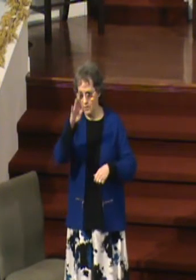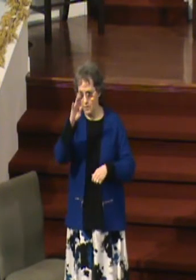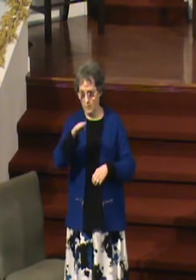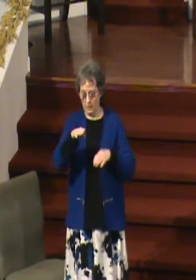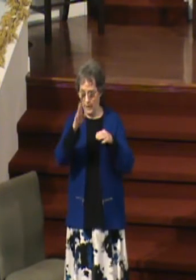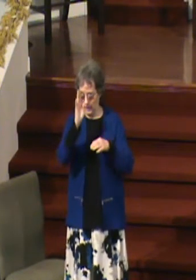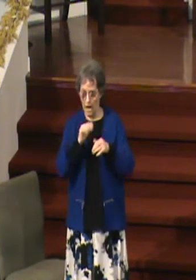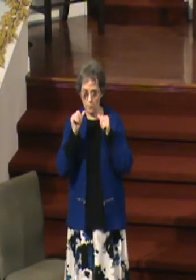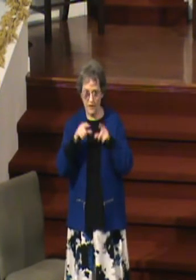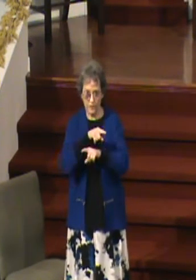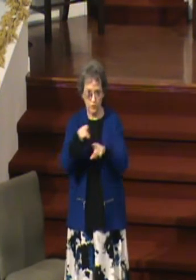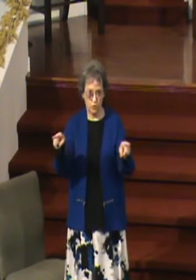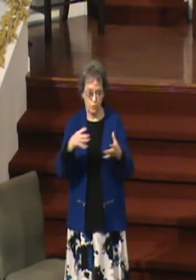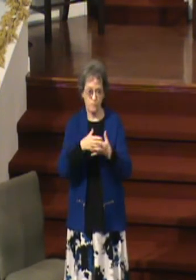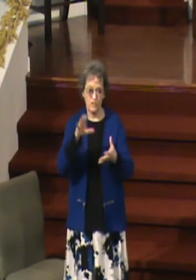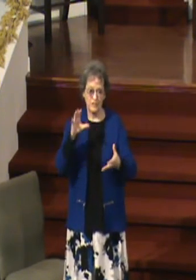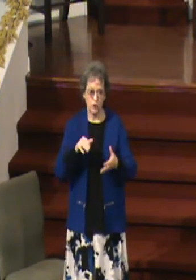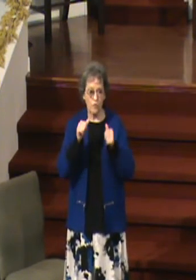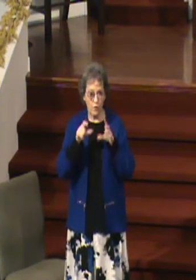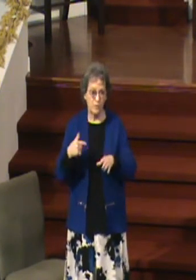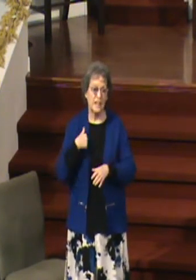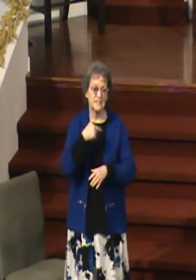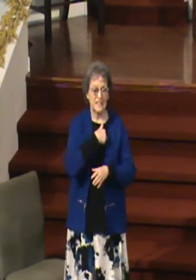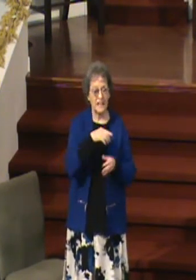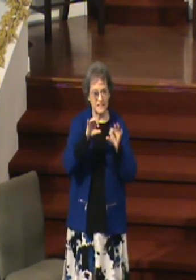richly for blessing us, the family of Antionette Stewart.